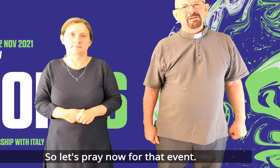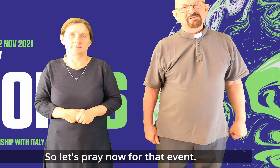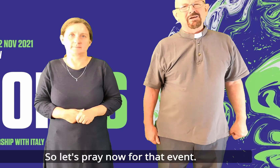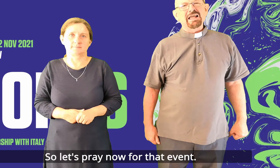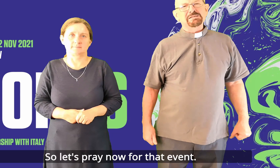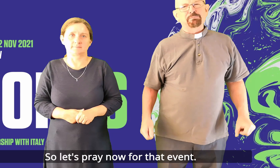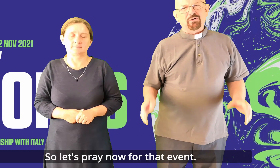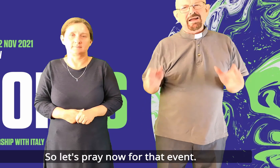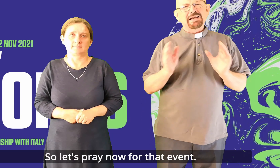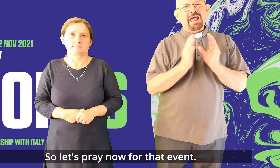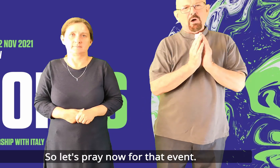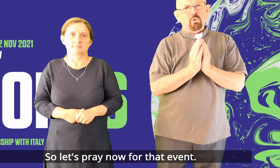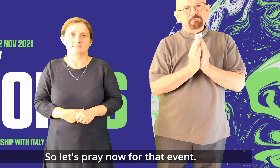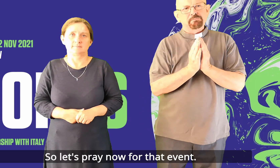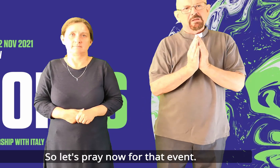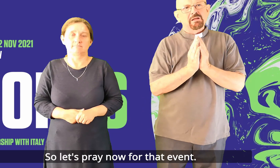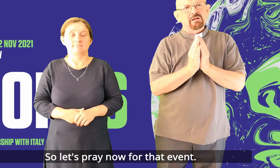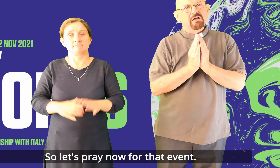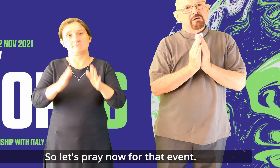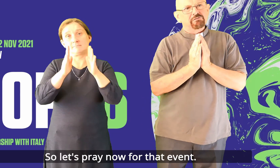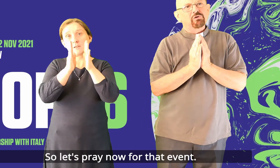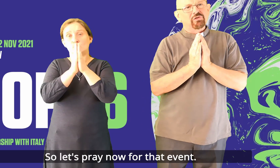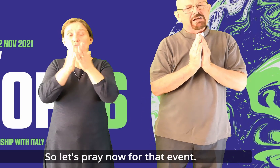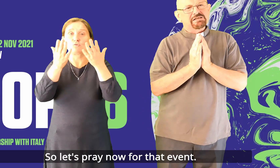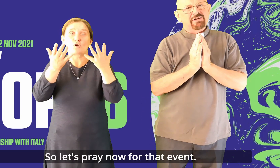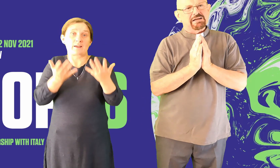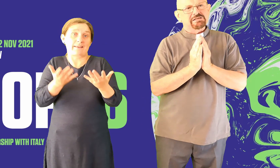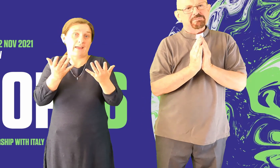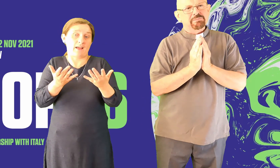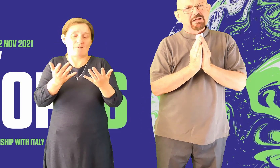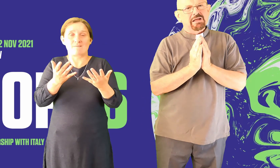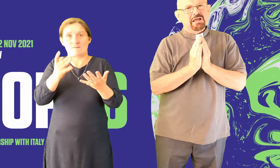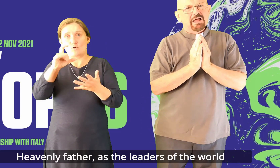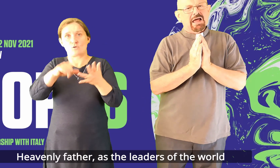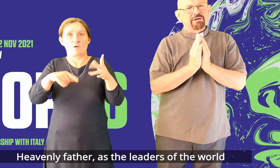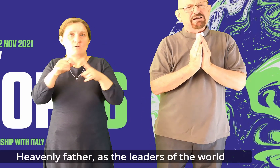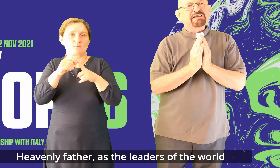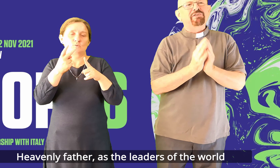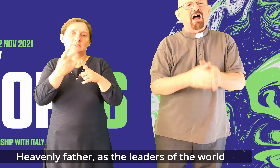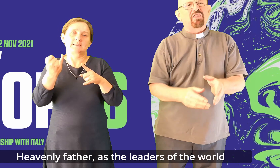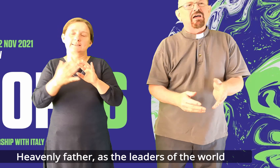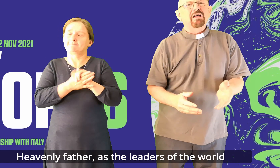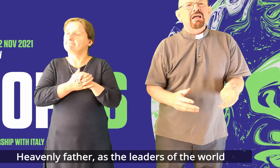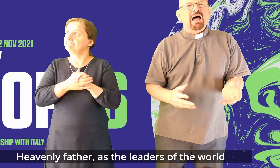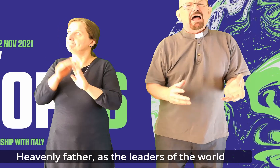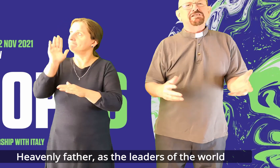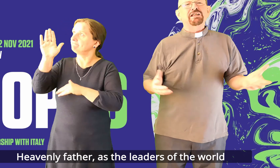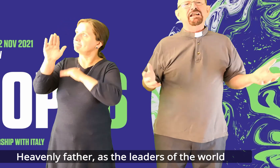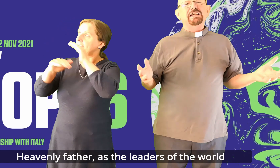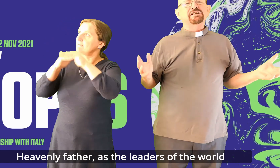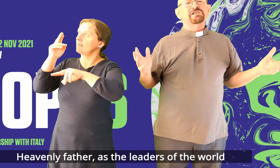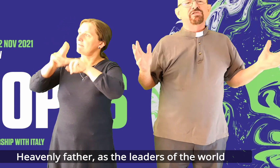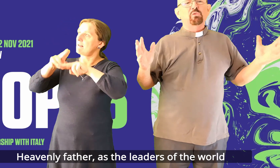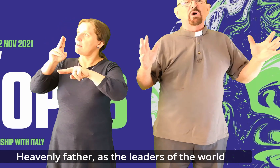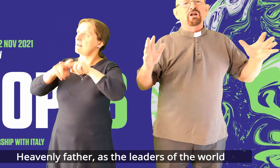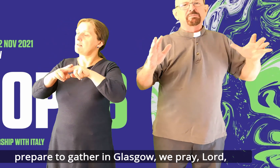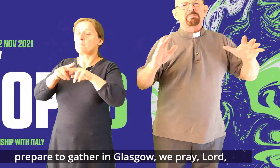So let's pray now for that event. Heavenly Father, as the leaders of the world prepare